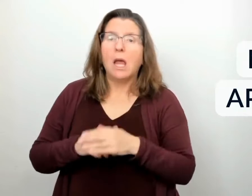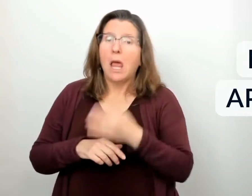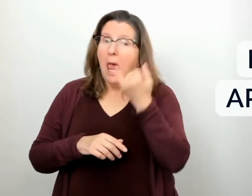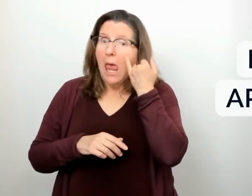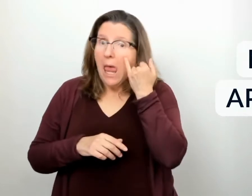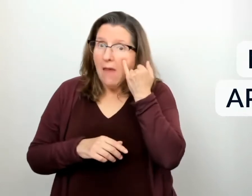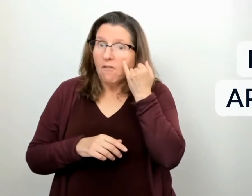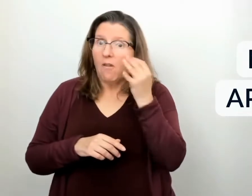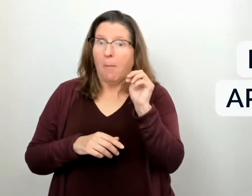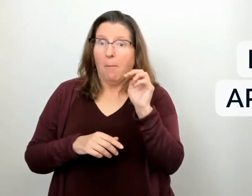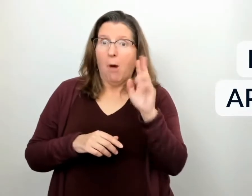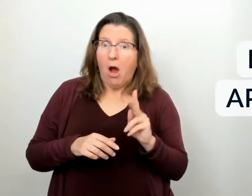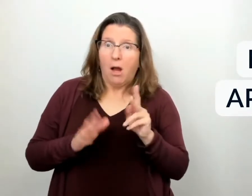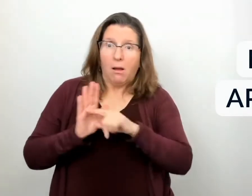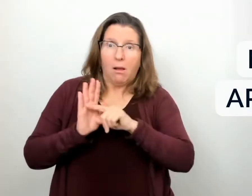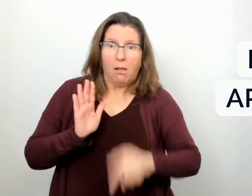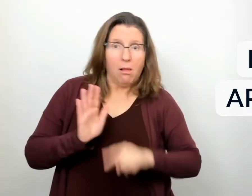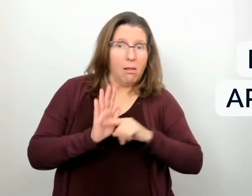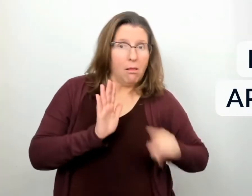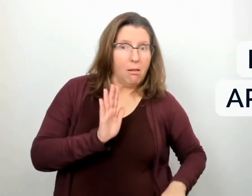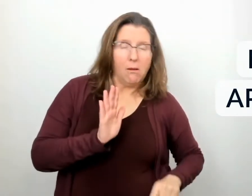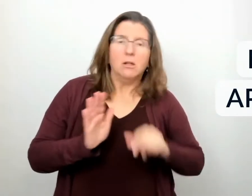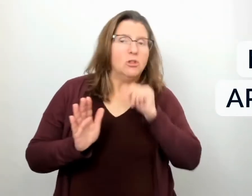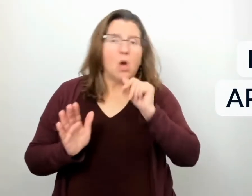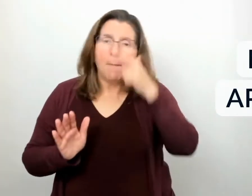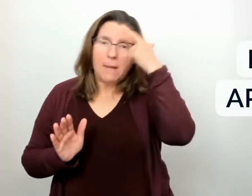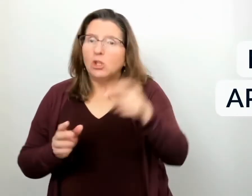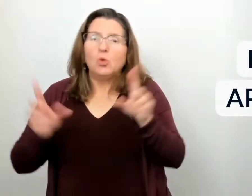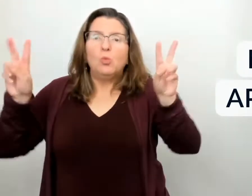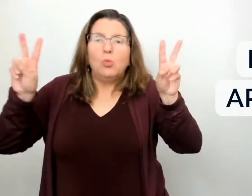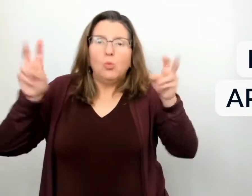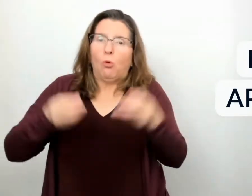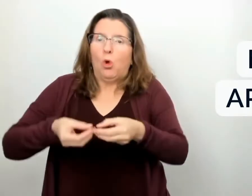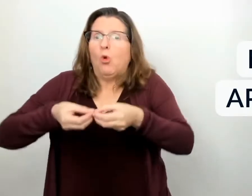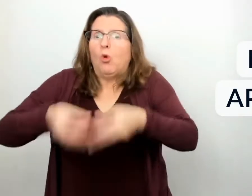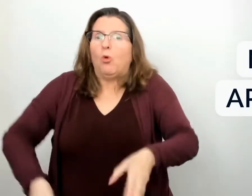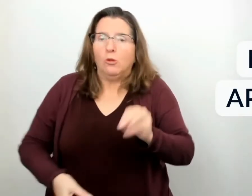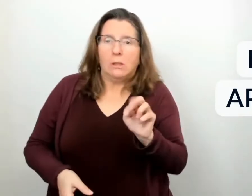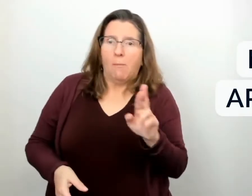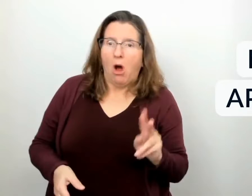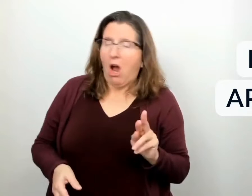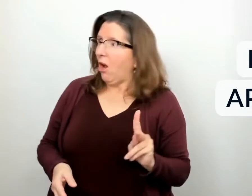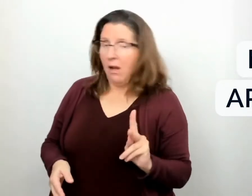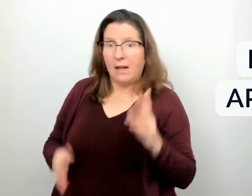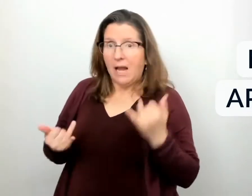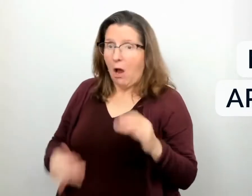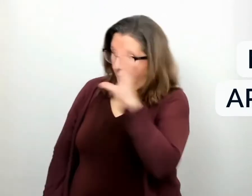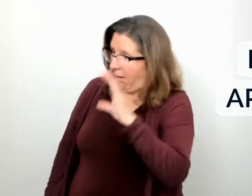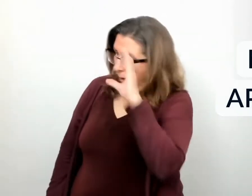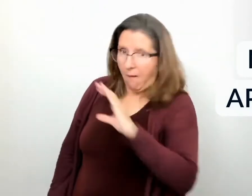We are not punishing you. You are not losing marks. By the same token, should you be looking for marks that are